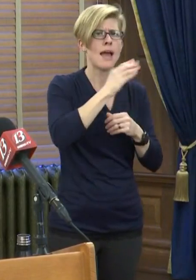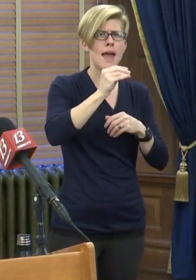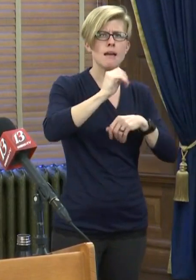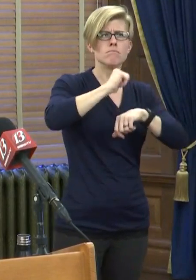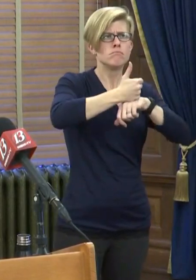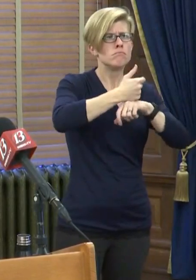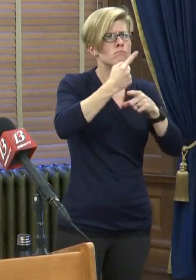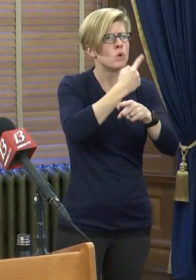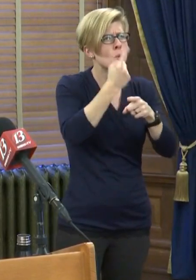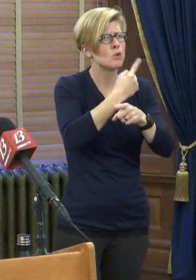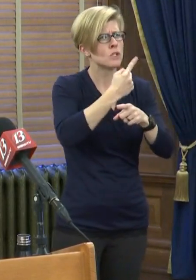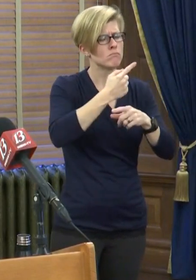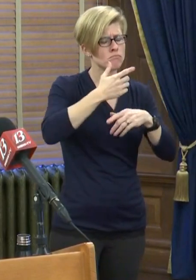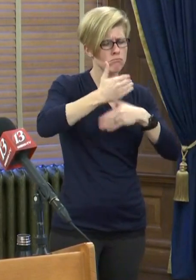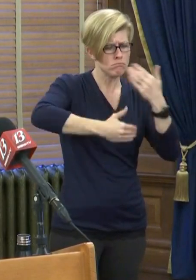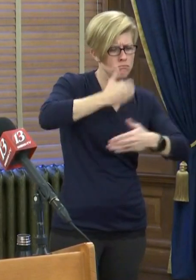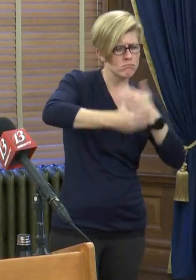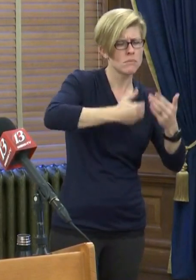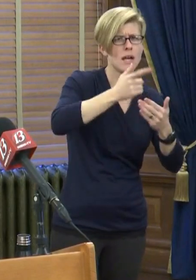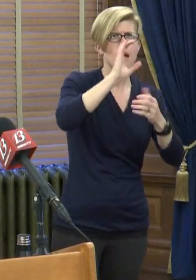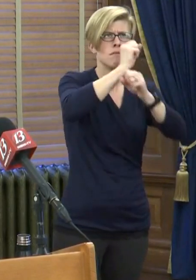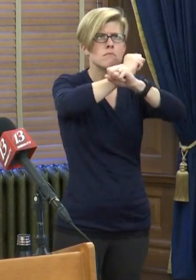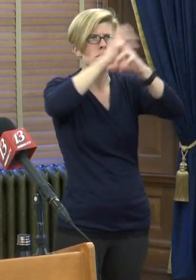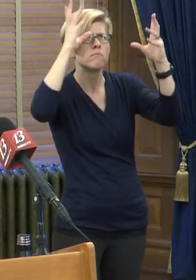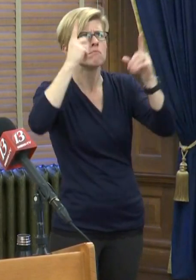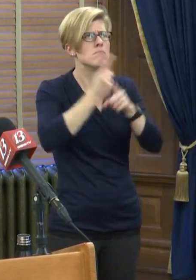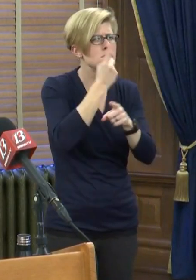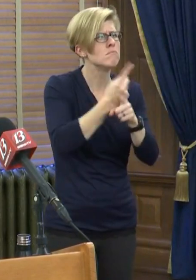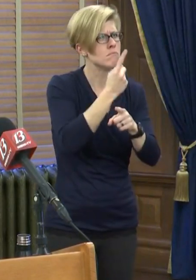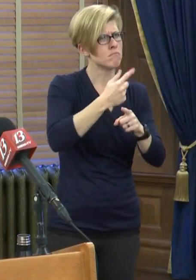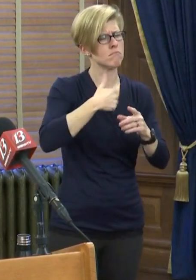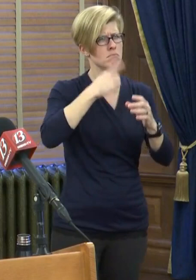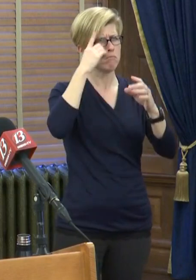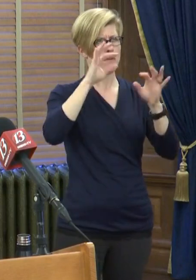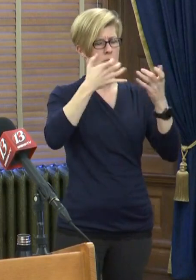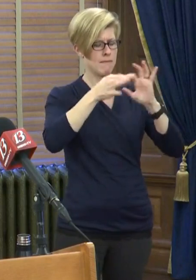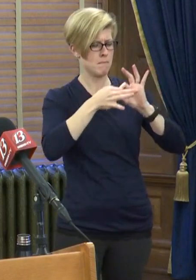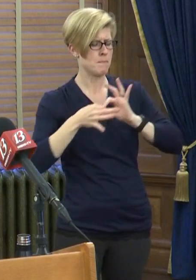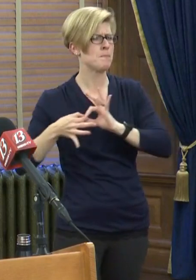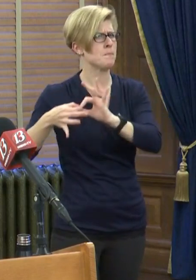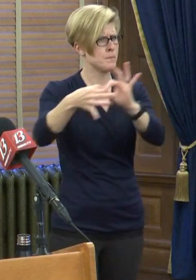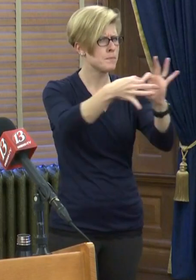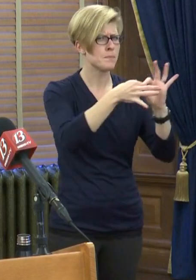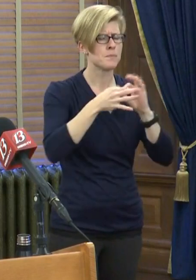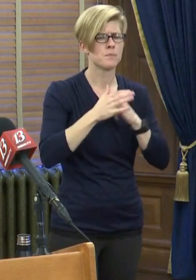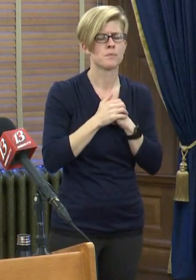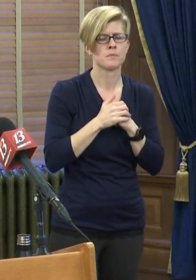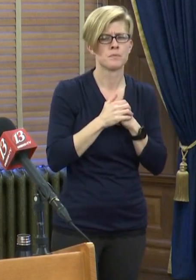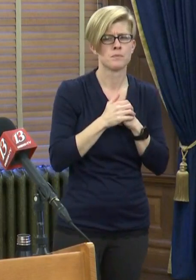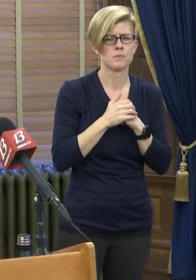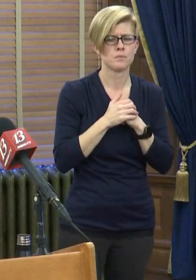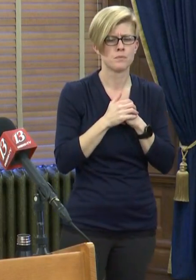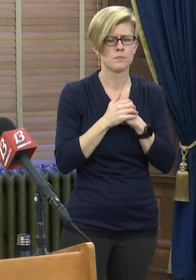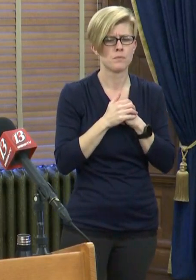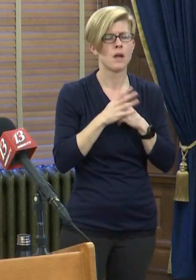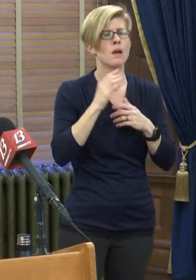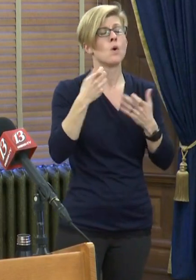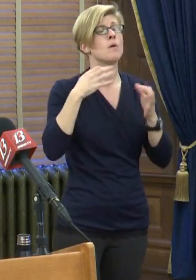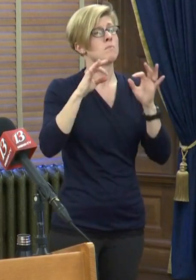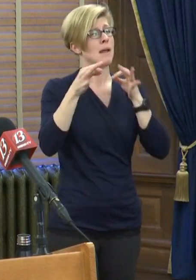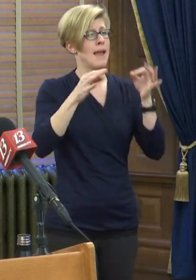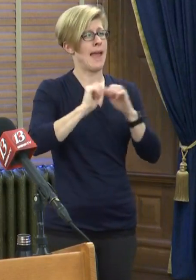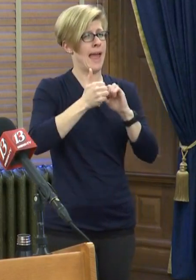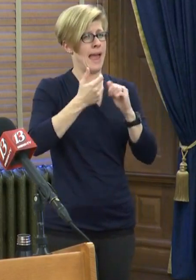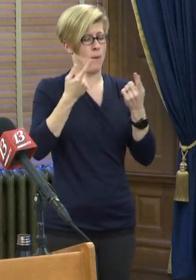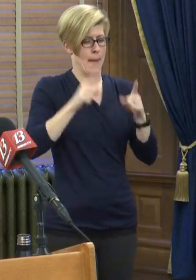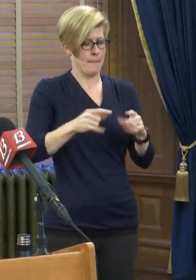realistic visions. So to better understand a little bit about what's ahead of us, I think it's important to explain how we got here.